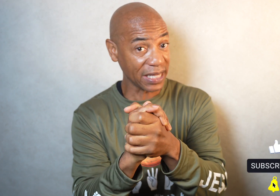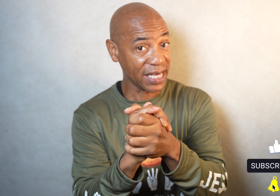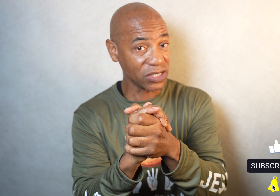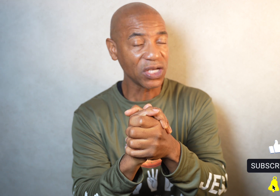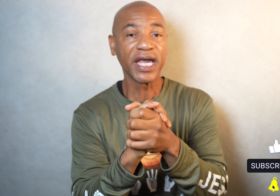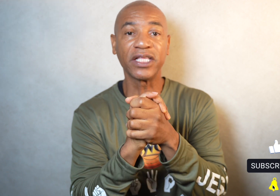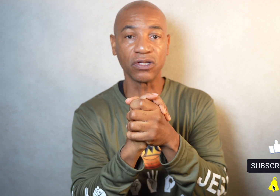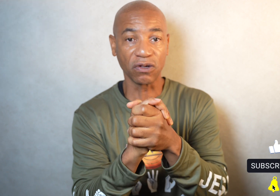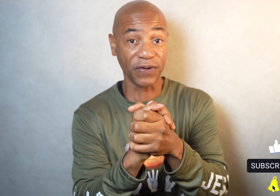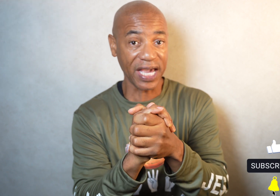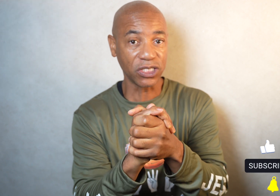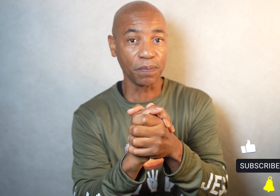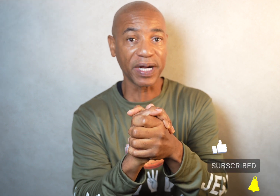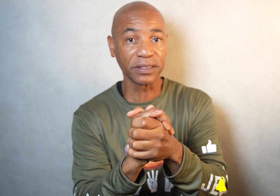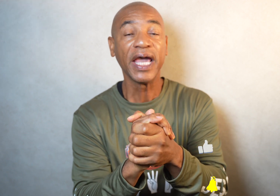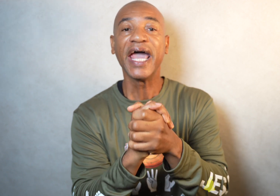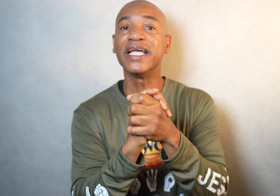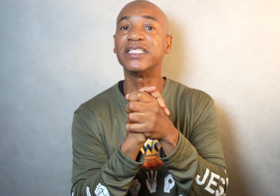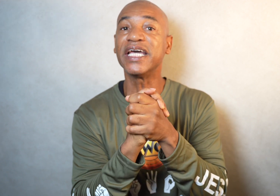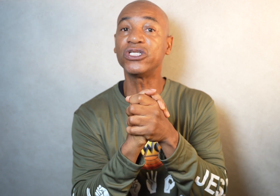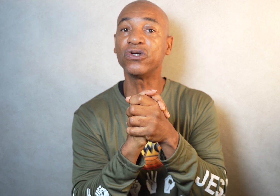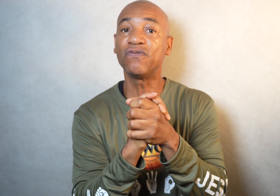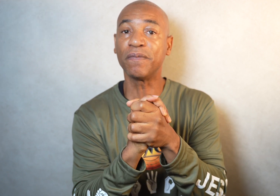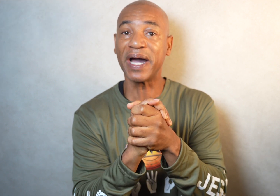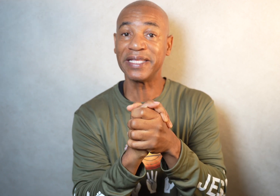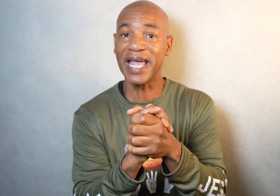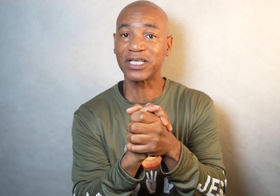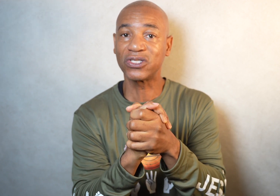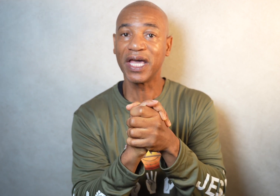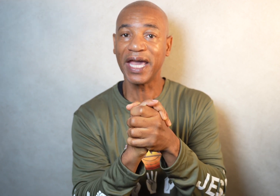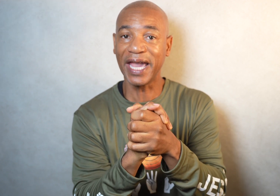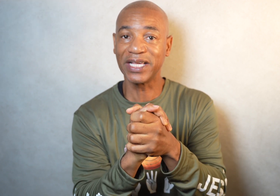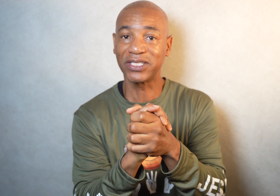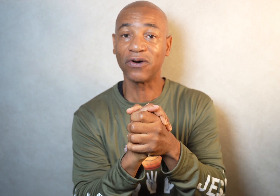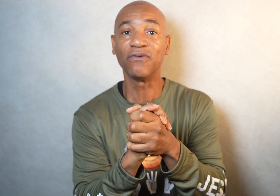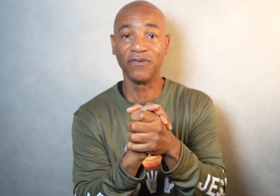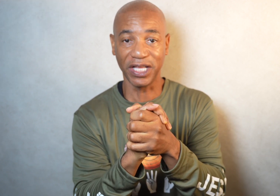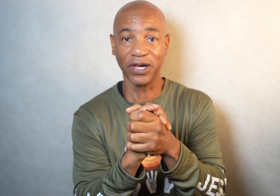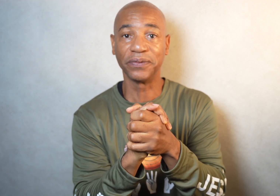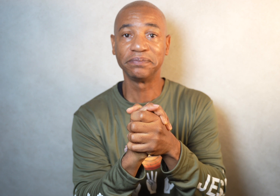least, hit the notification button and stay tuned for my next ASL video.